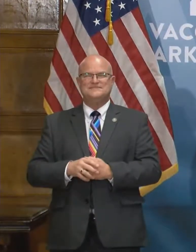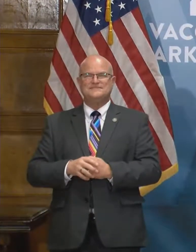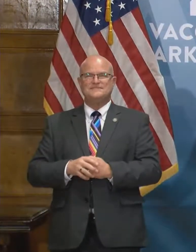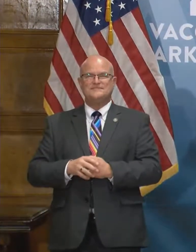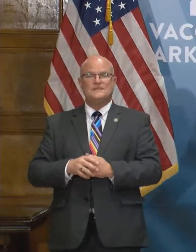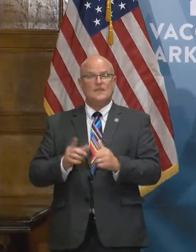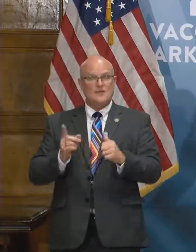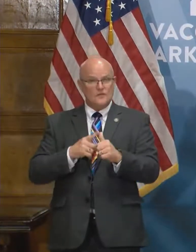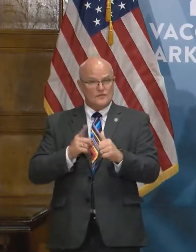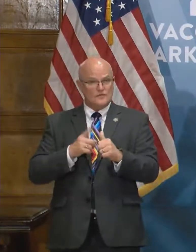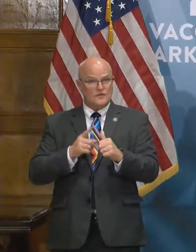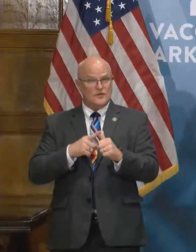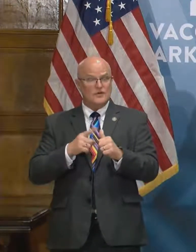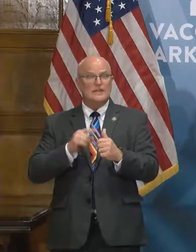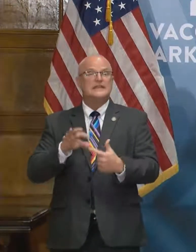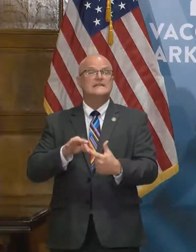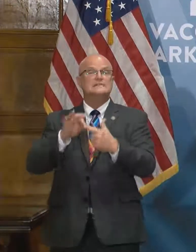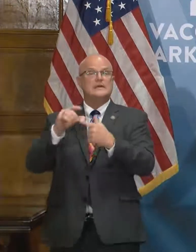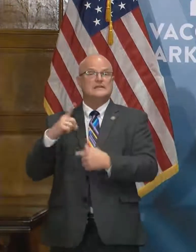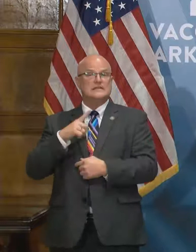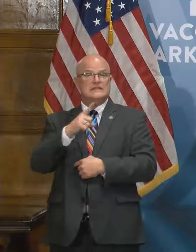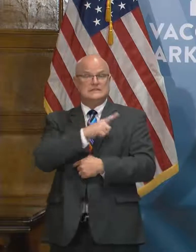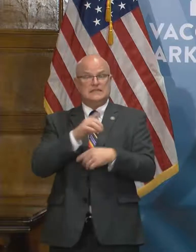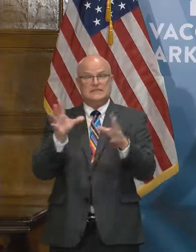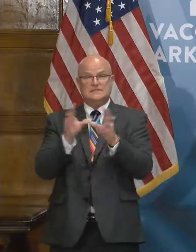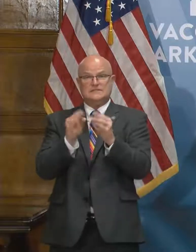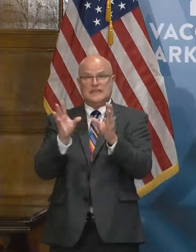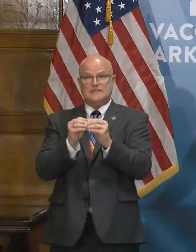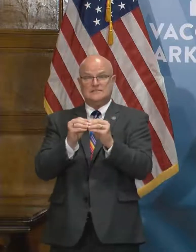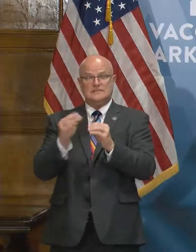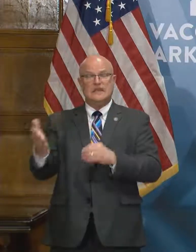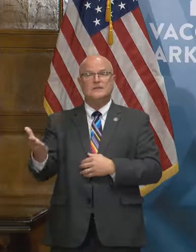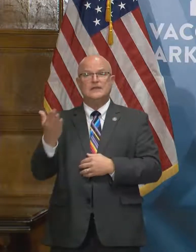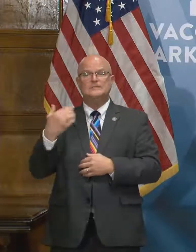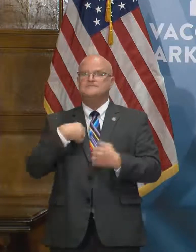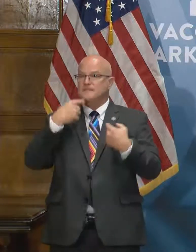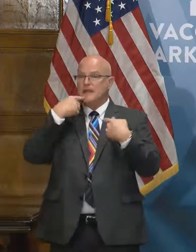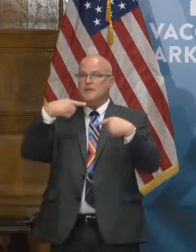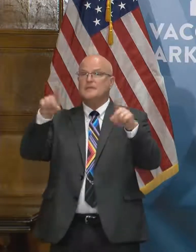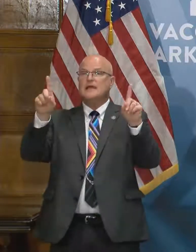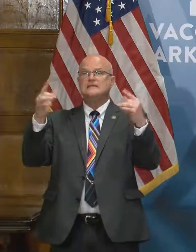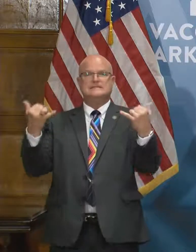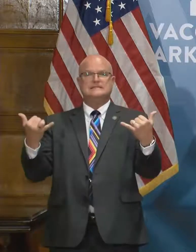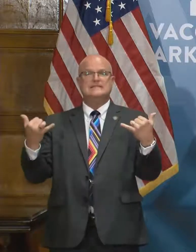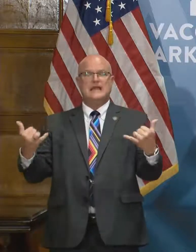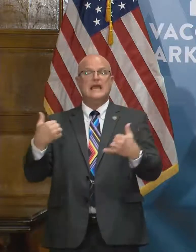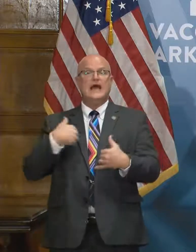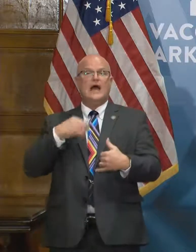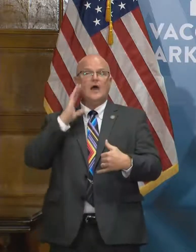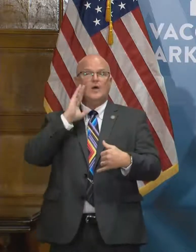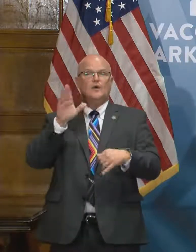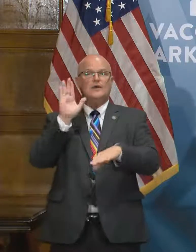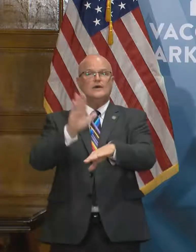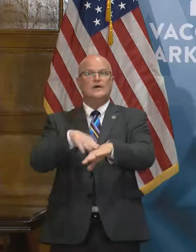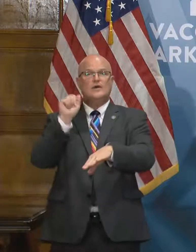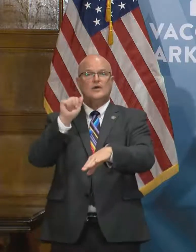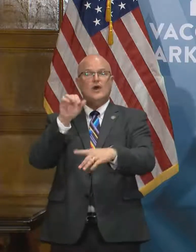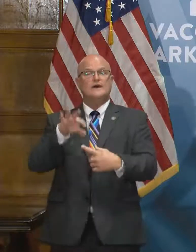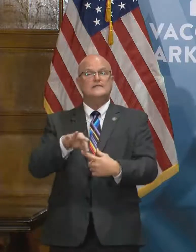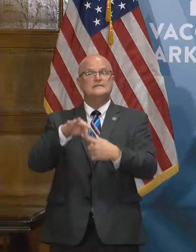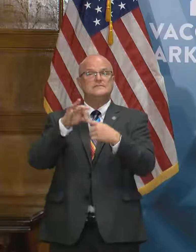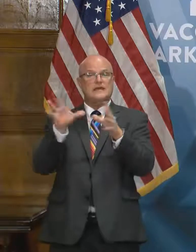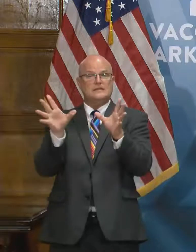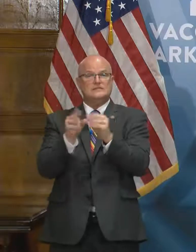first, in terms of the special legislative session, I am announcing today that I will call the